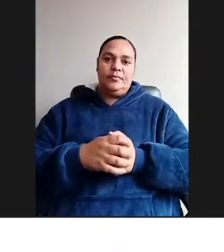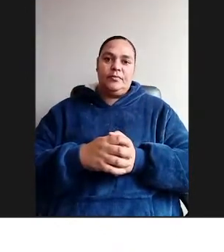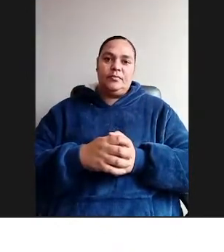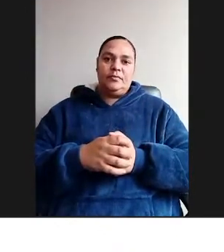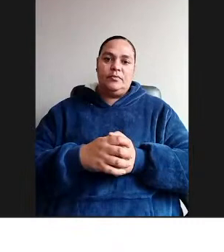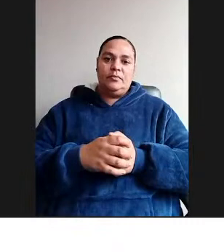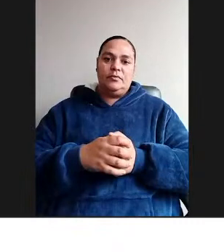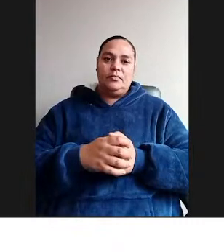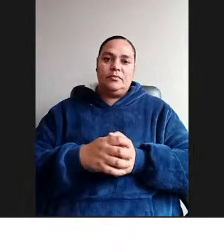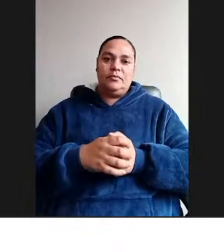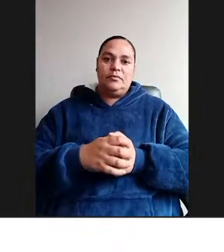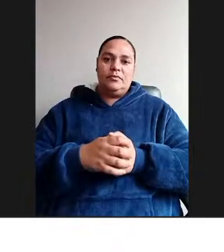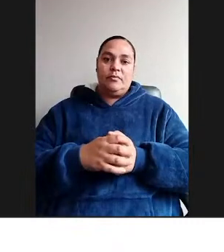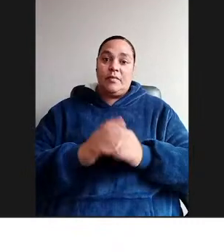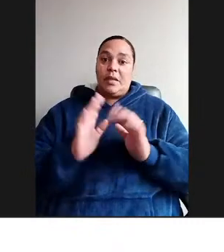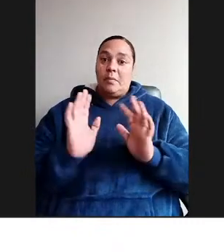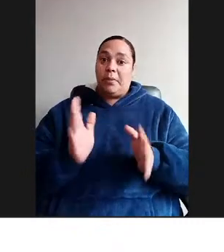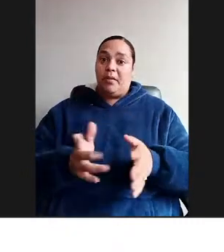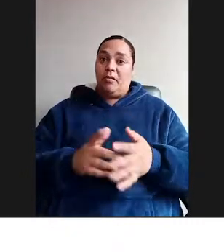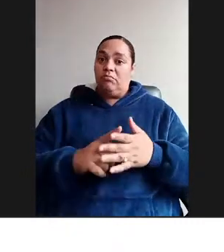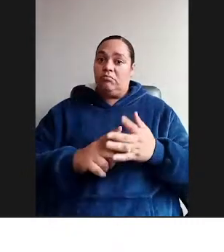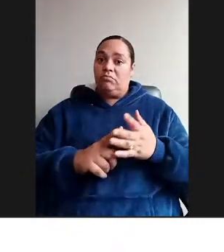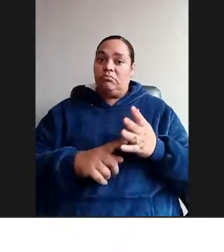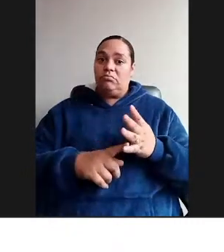Is that all members?